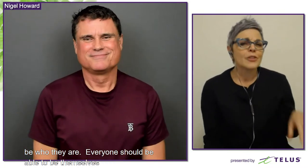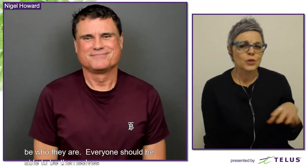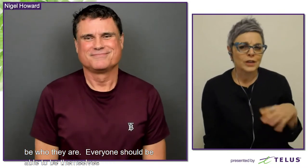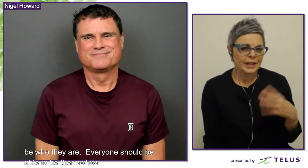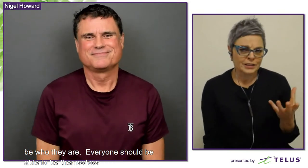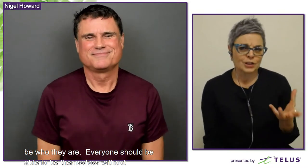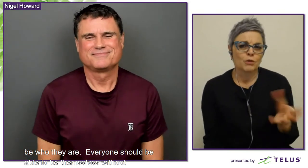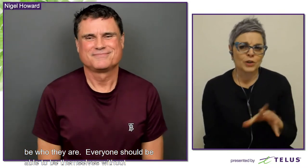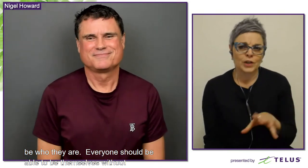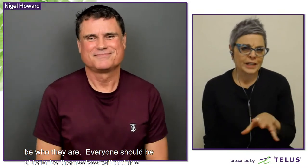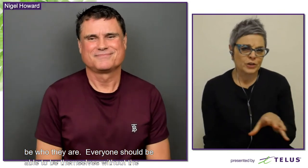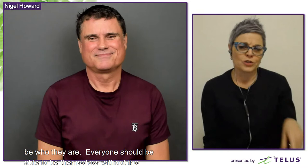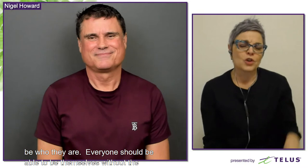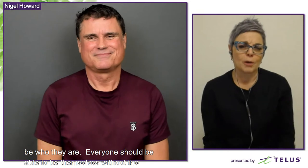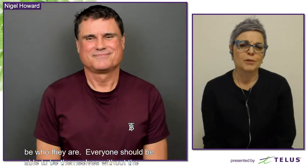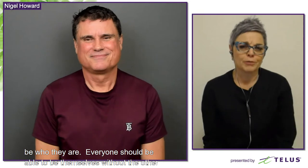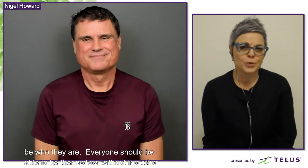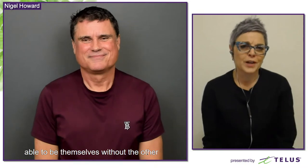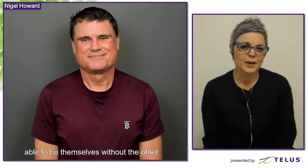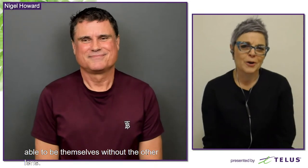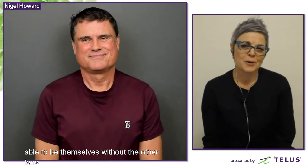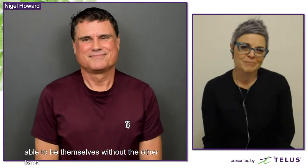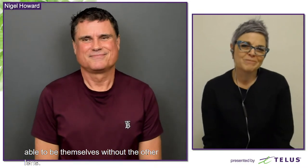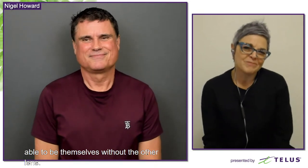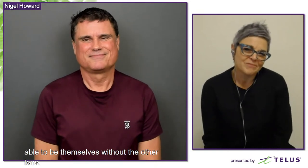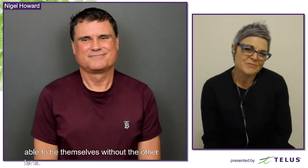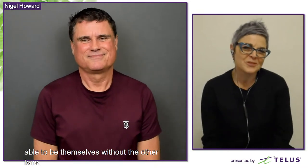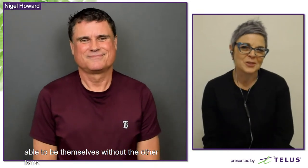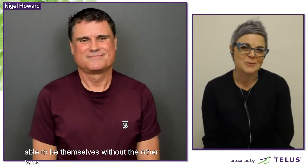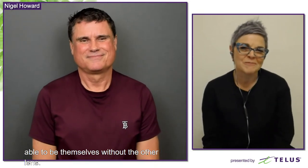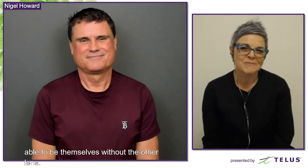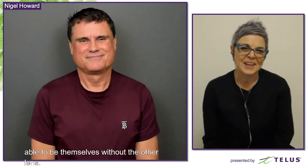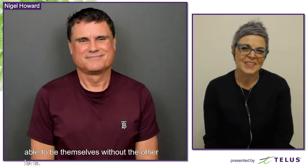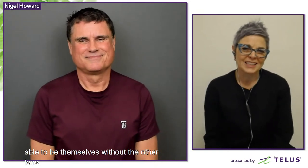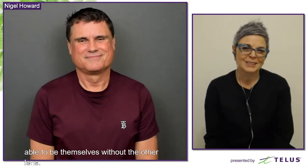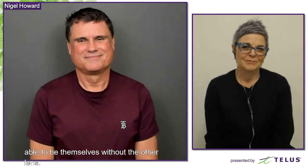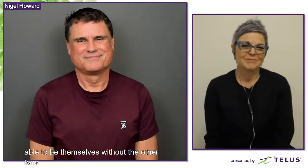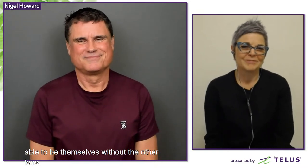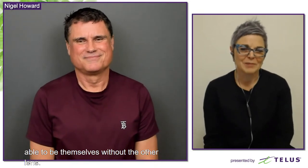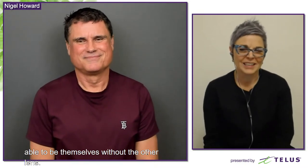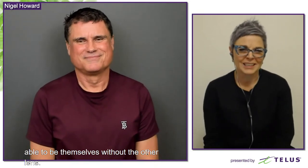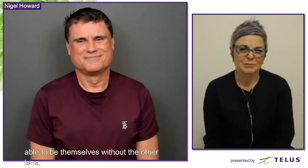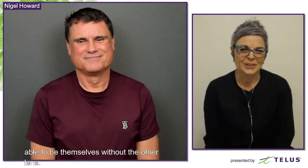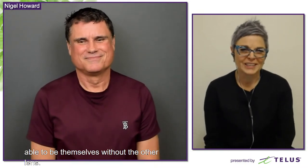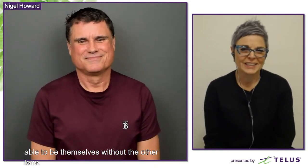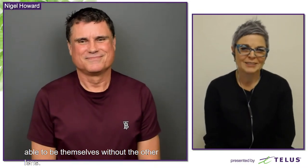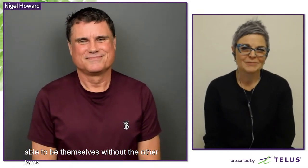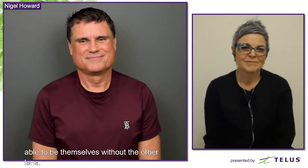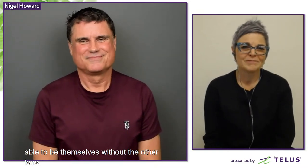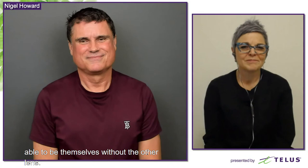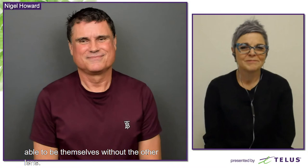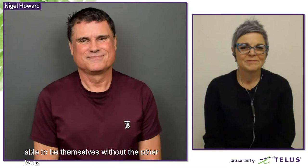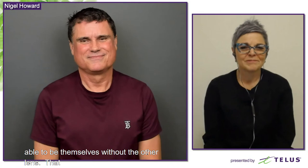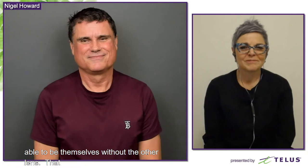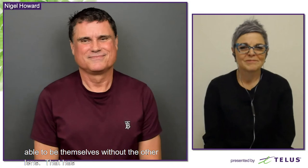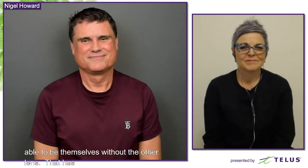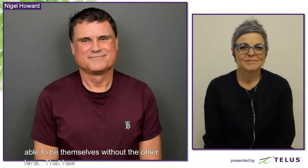this other lens overlaid on top of who they are. So yeah, that's been my experience.